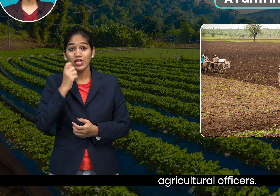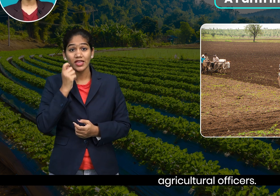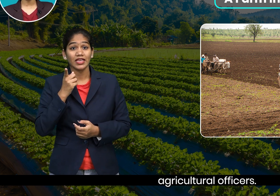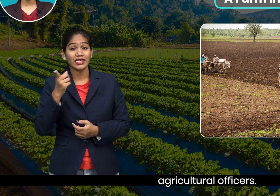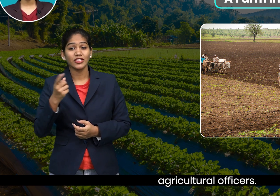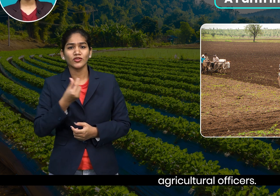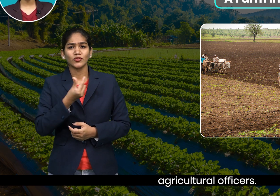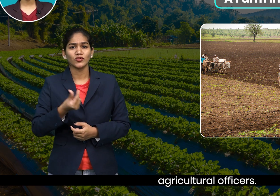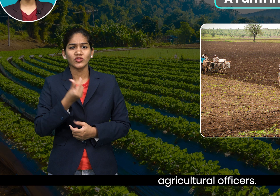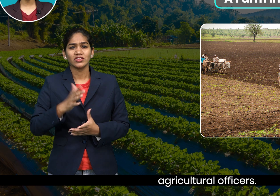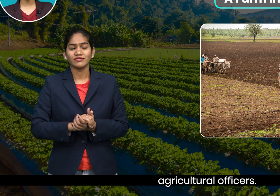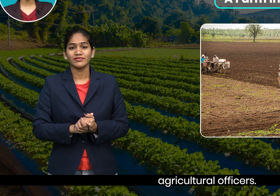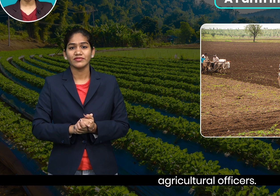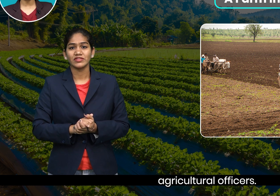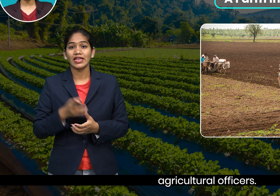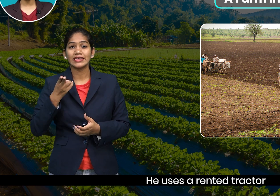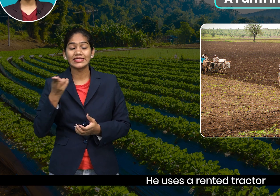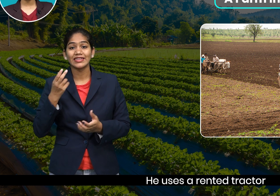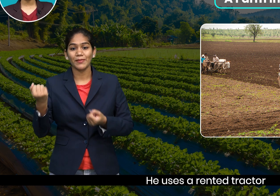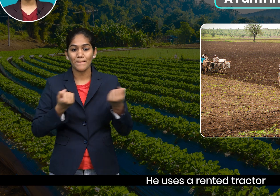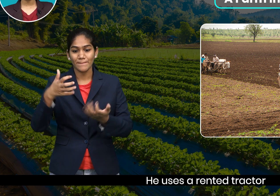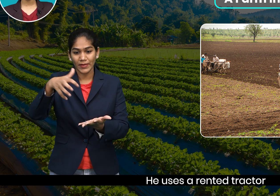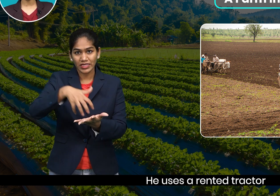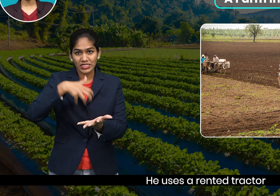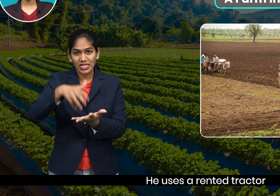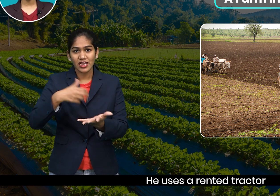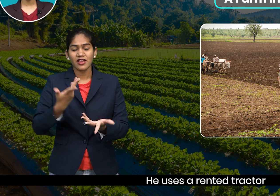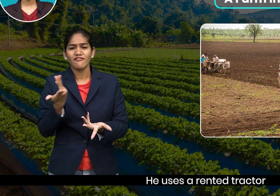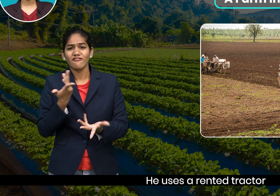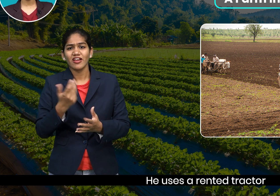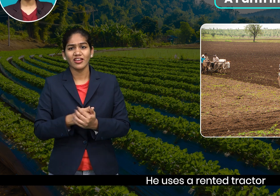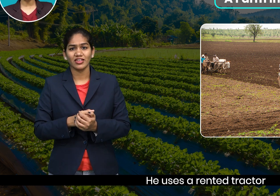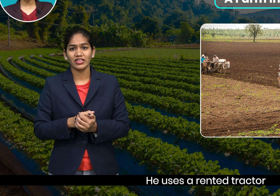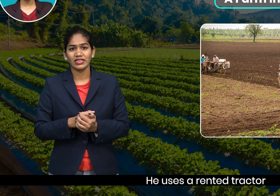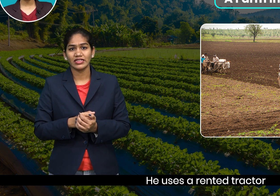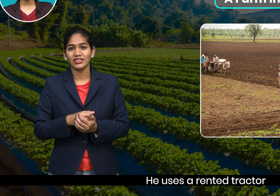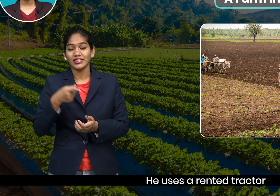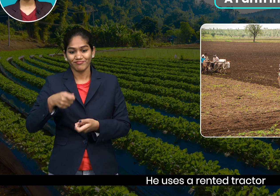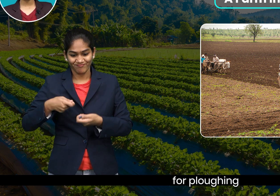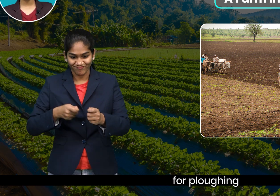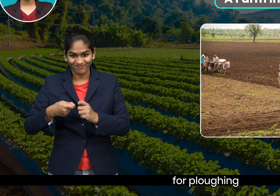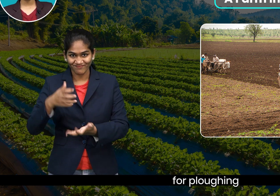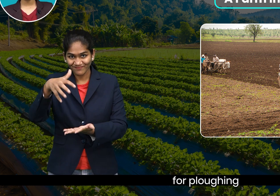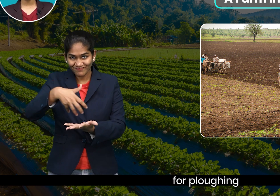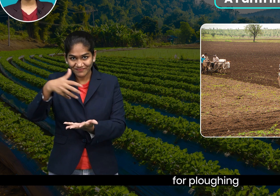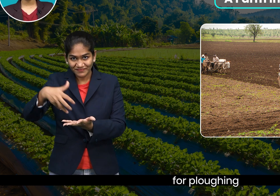He uses a rented tractor for plowing